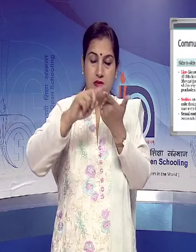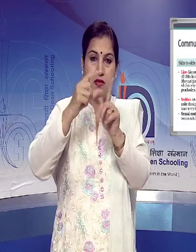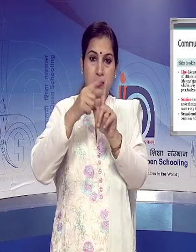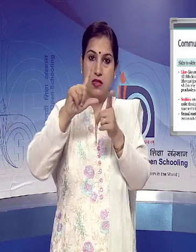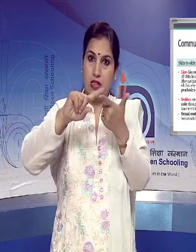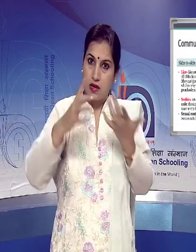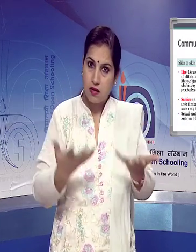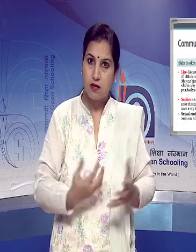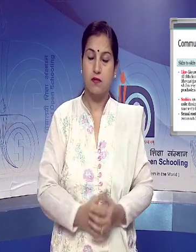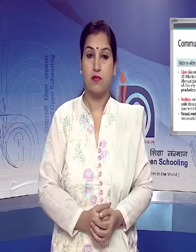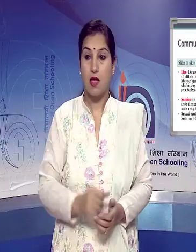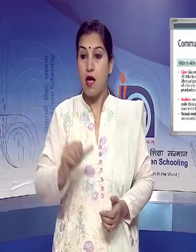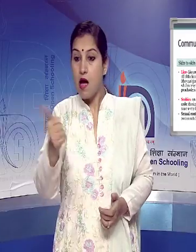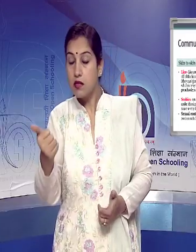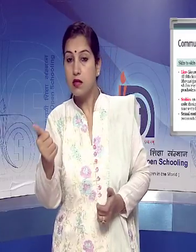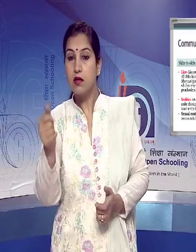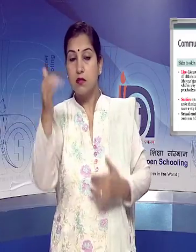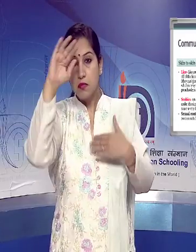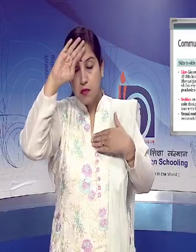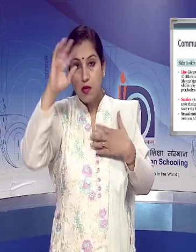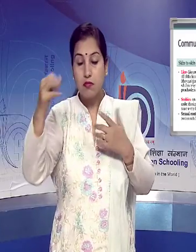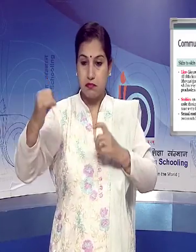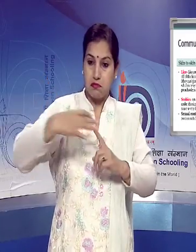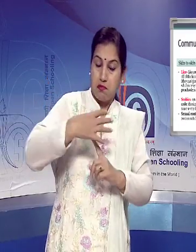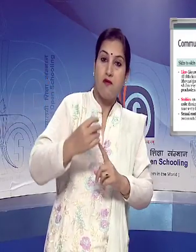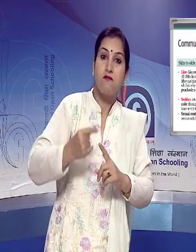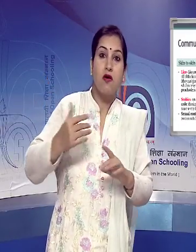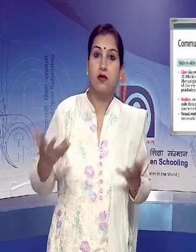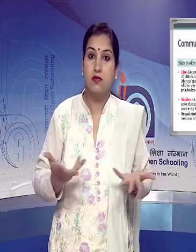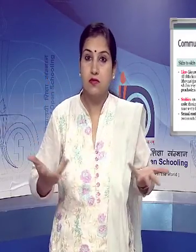The other communicable diseases are spread through